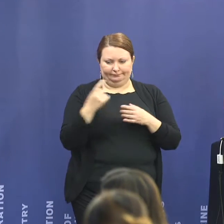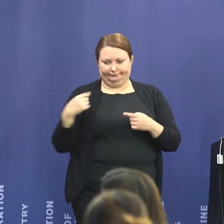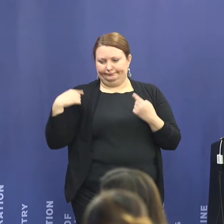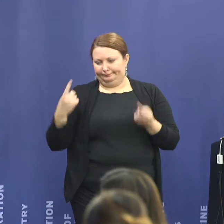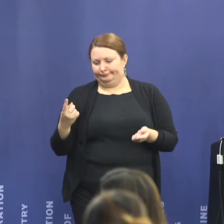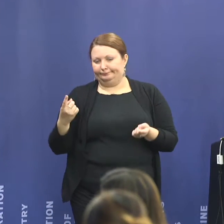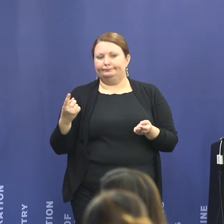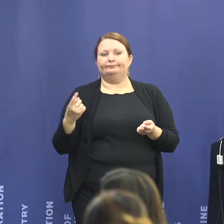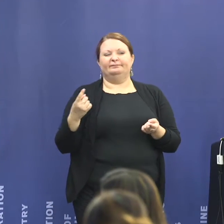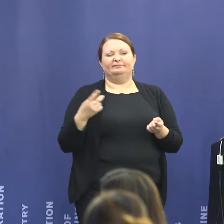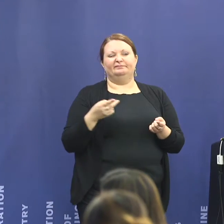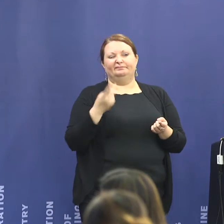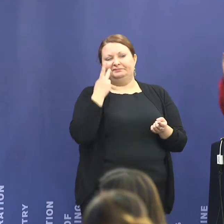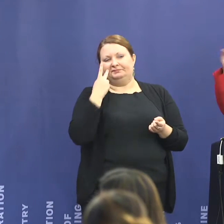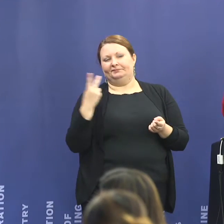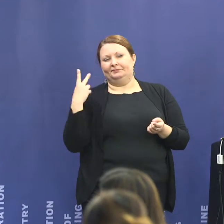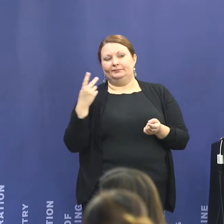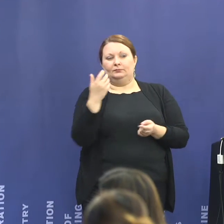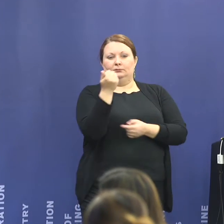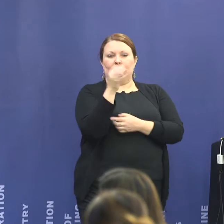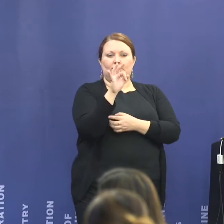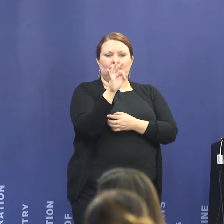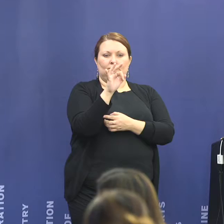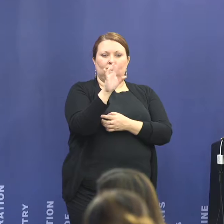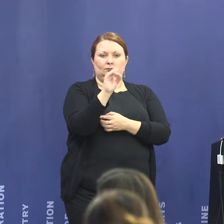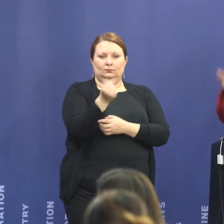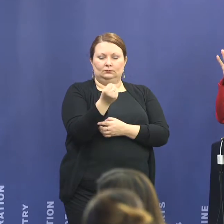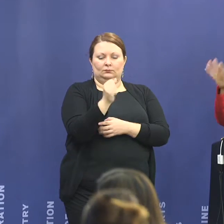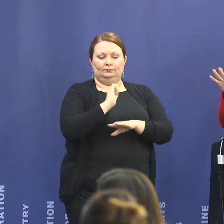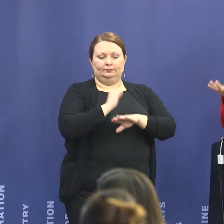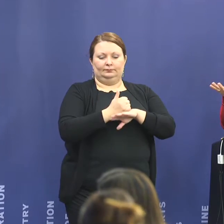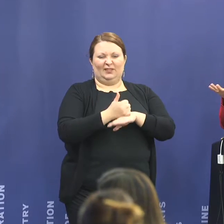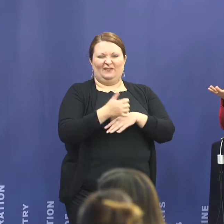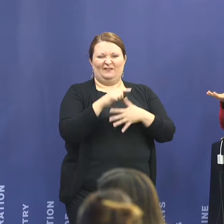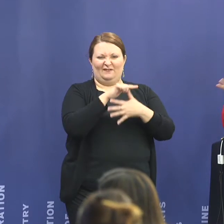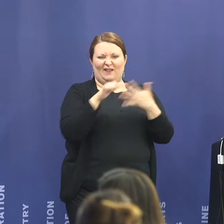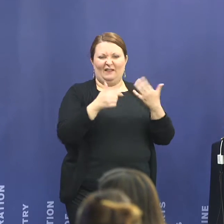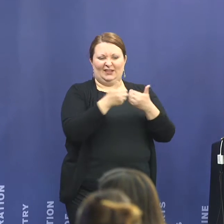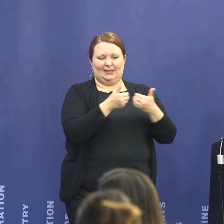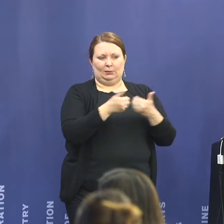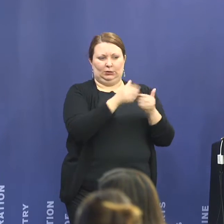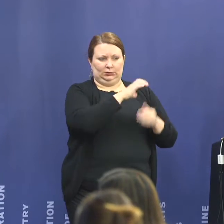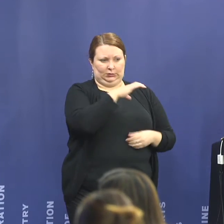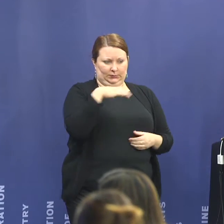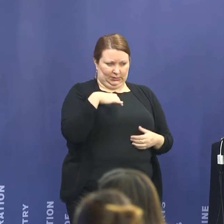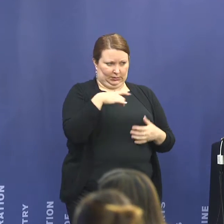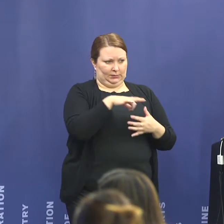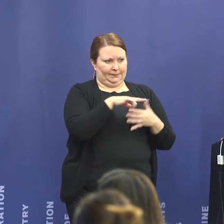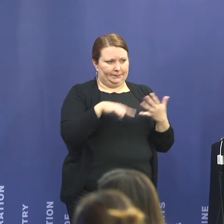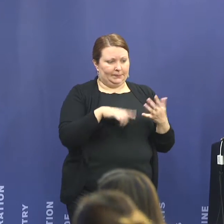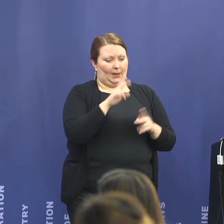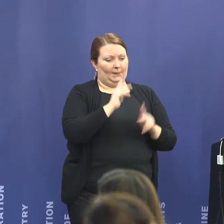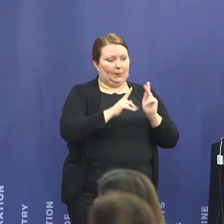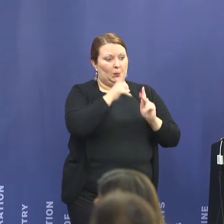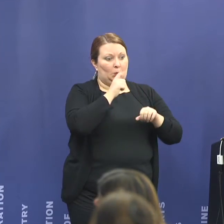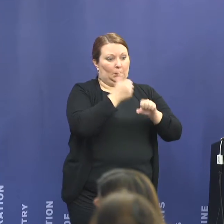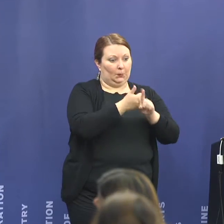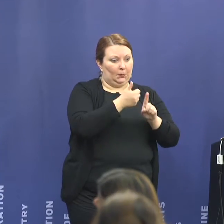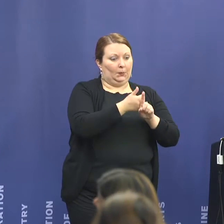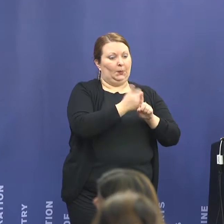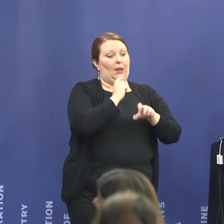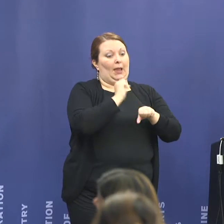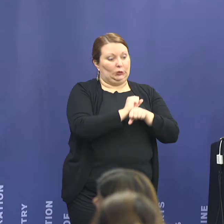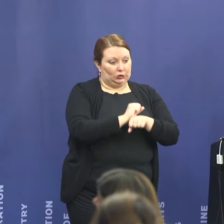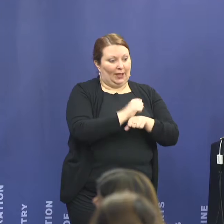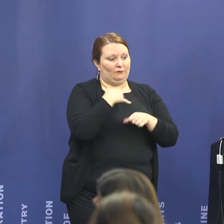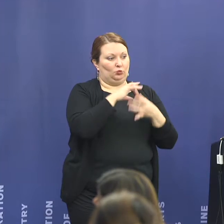the 1970s, there was the establishment of these five separate committees that I mentioned were people who actually had